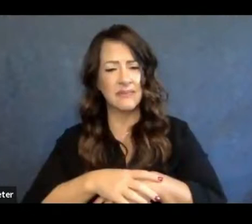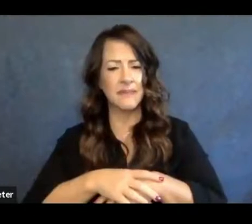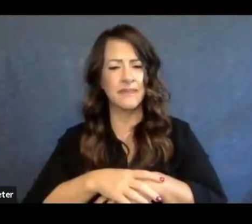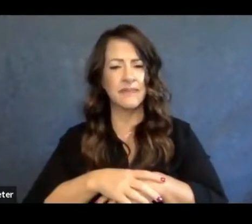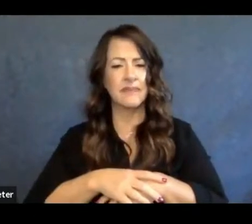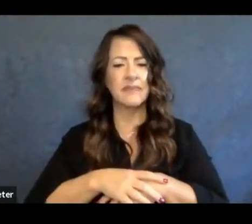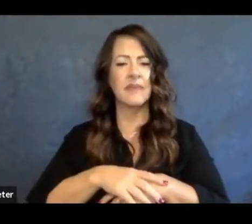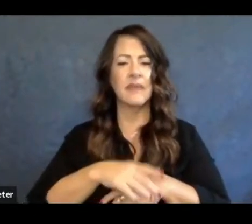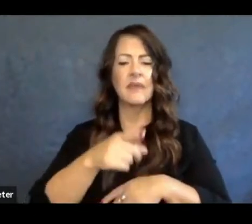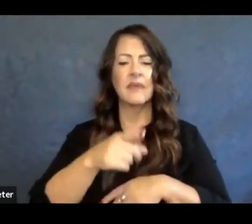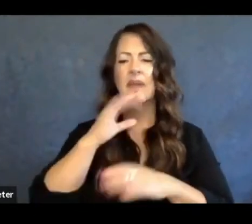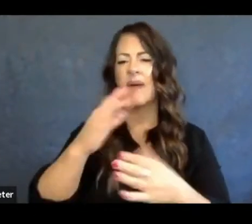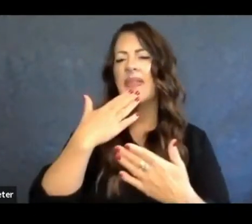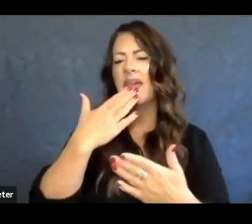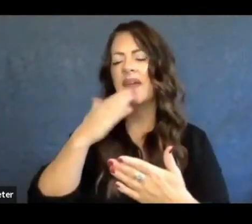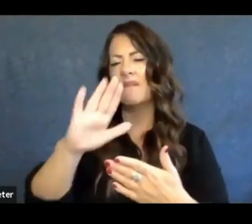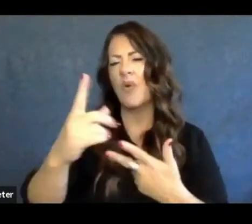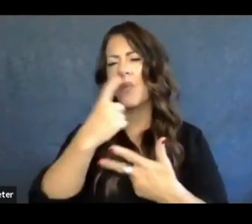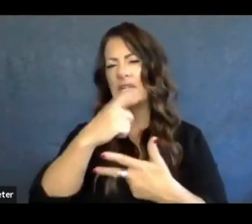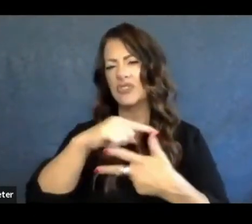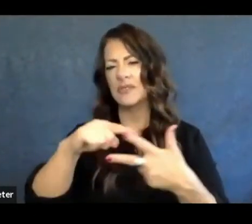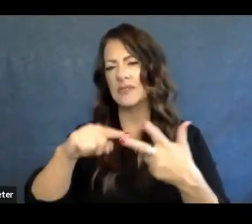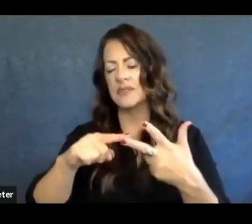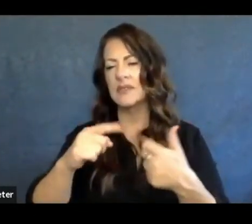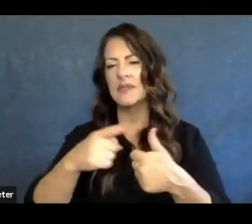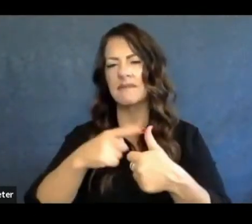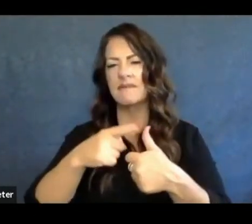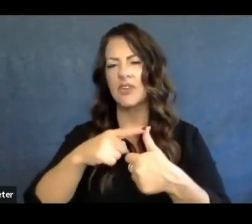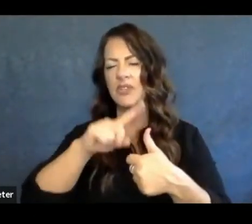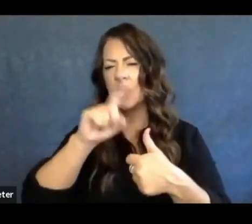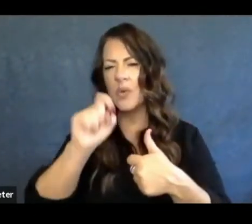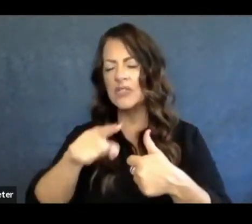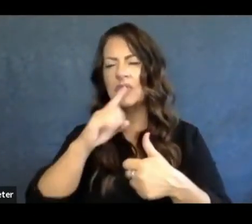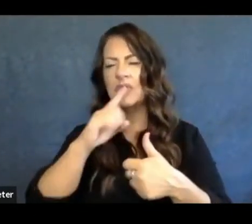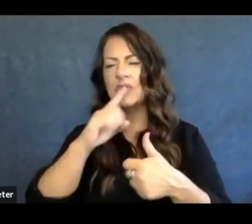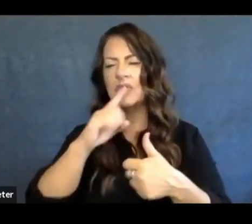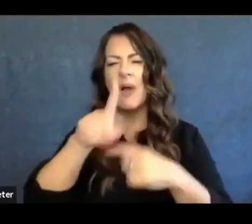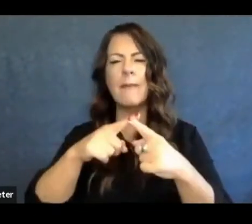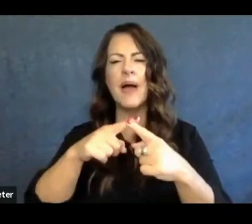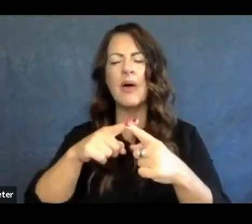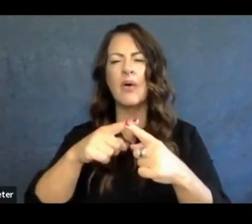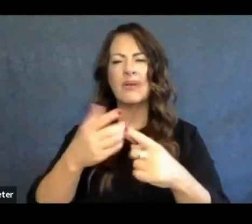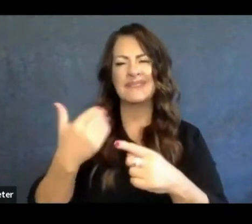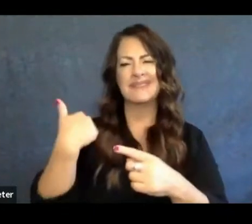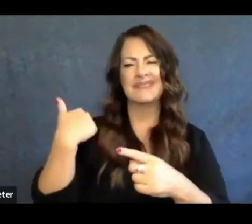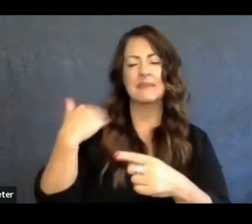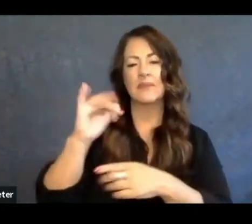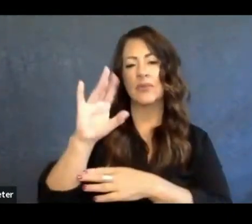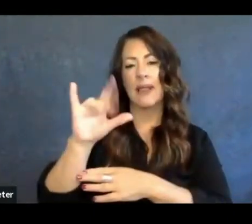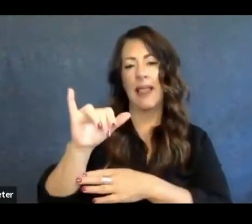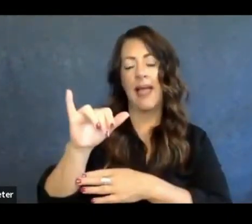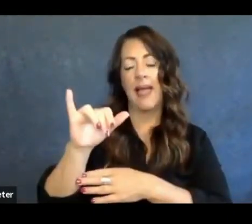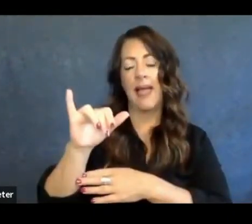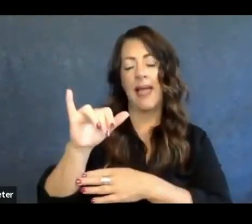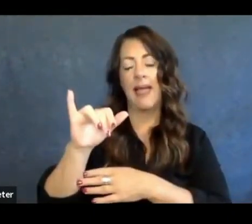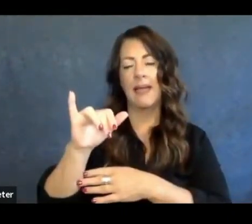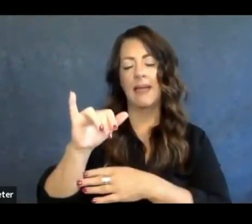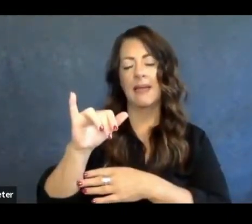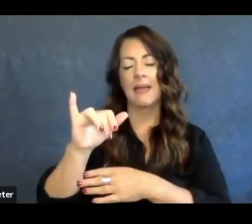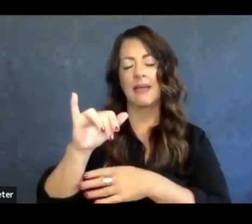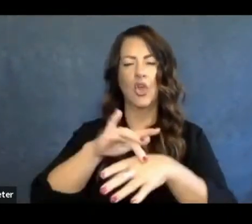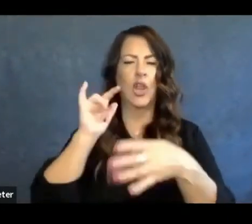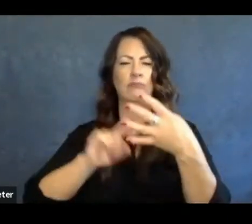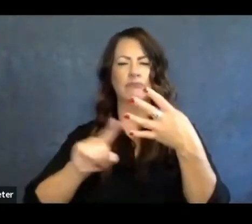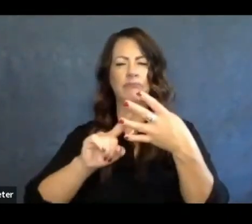those questions. So on your first question regarding earlier in July, as I said, we have